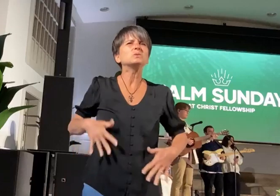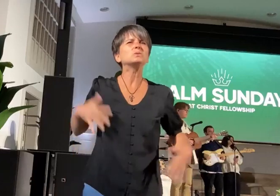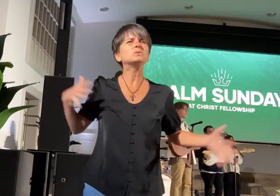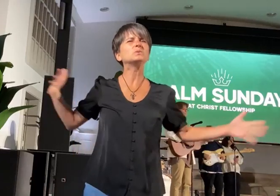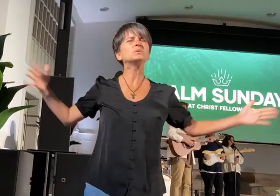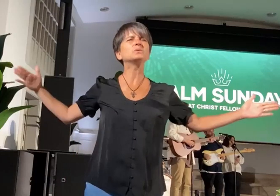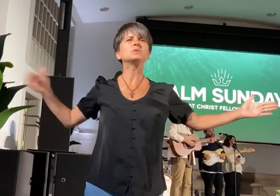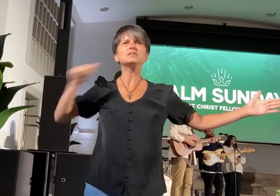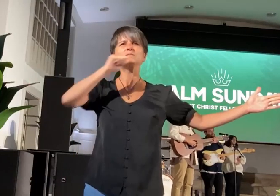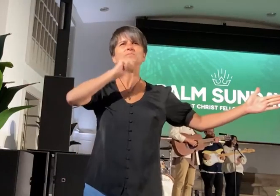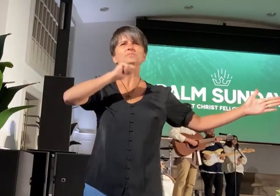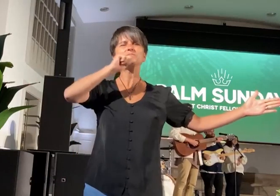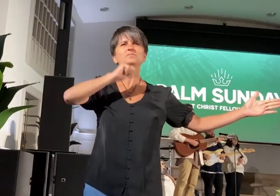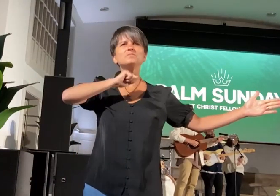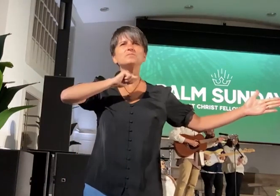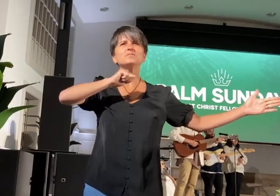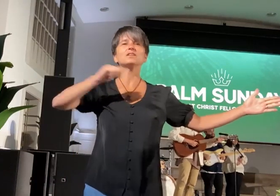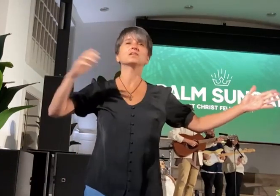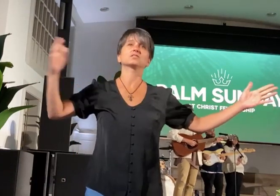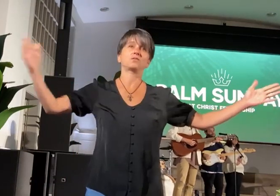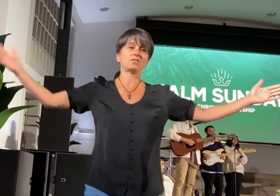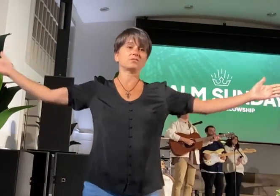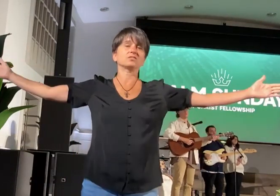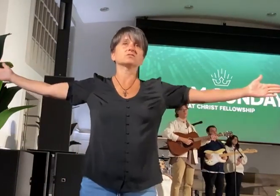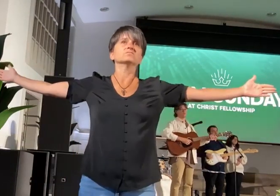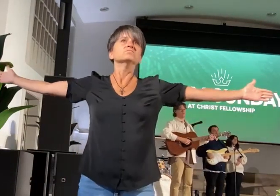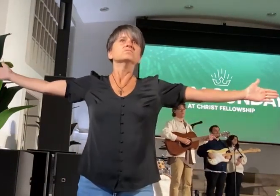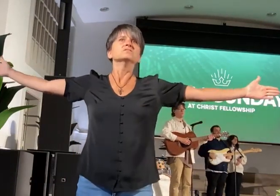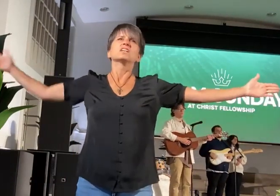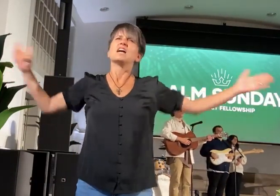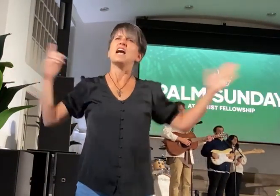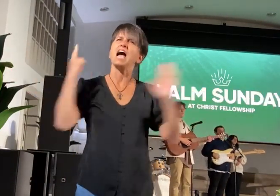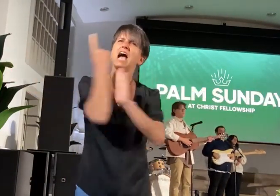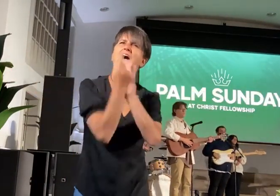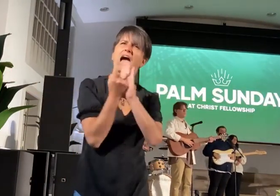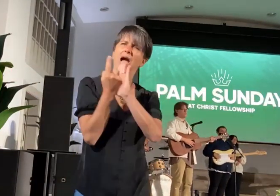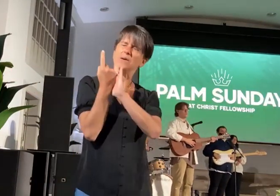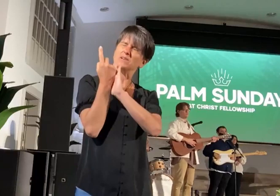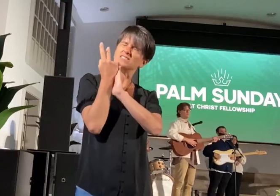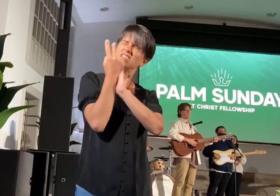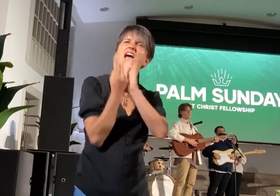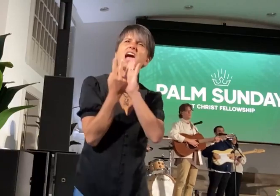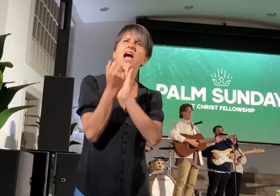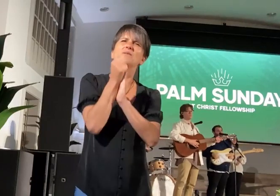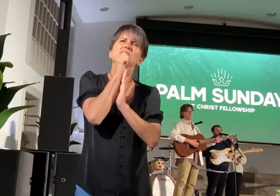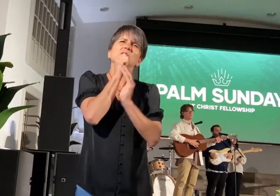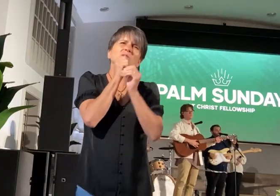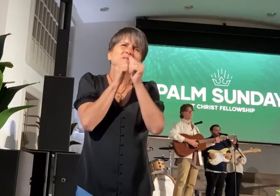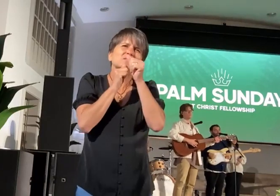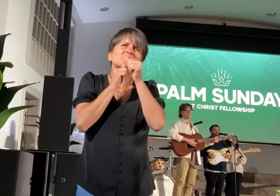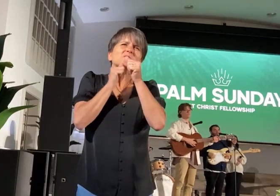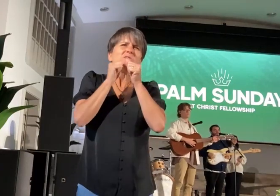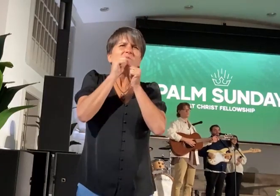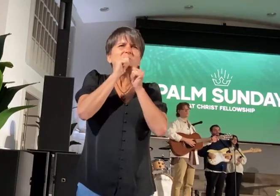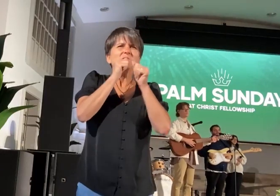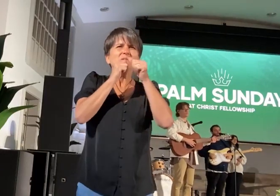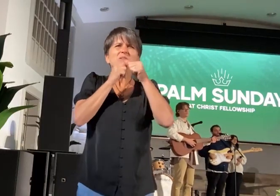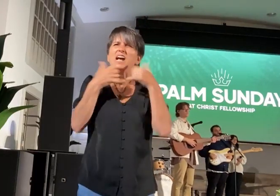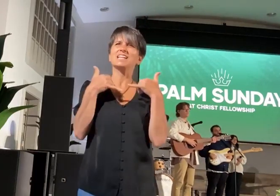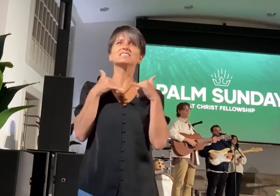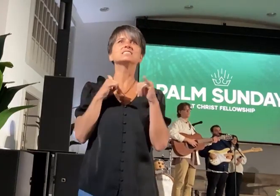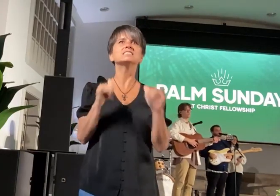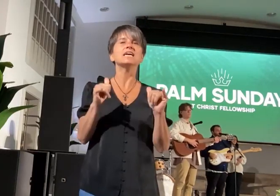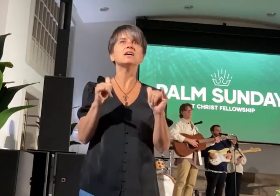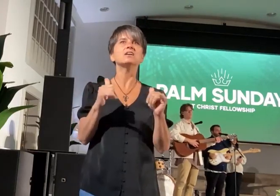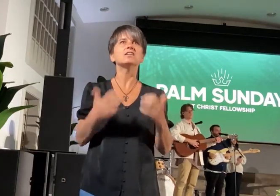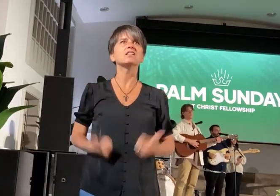Finally, as Jesus is hanging on that cross, hours into this excruciating death, somehow still managing to hang